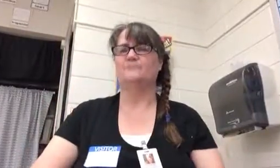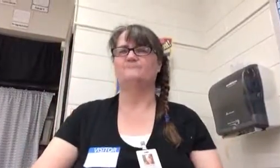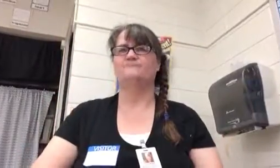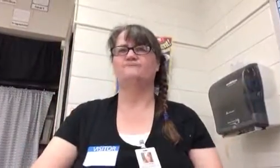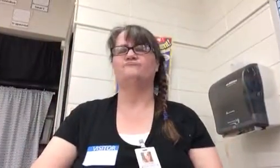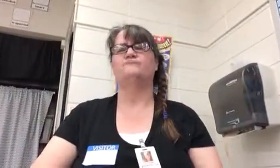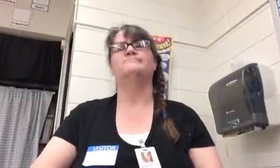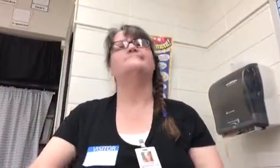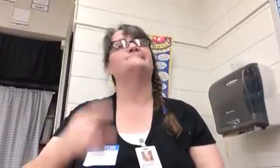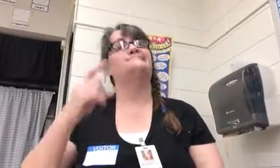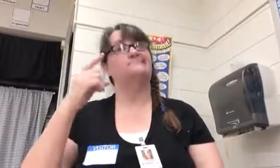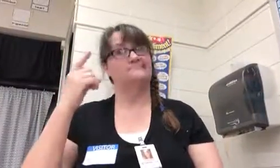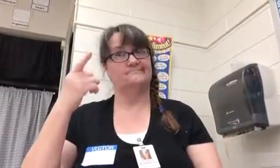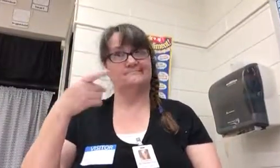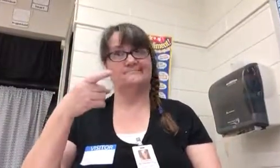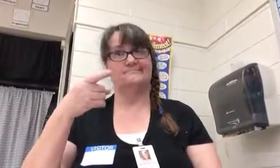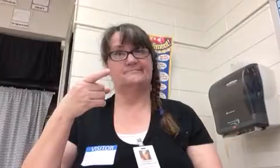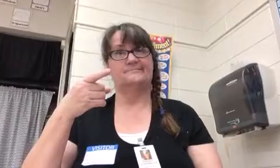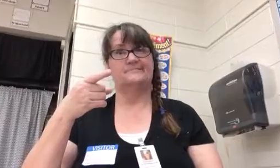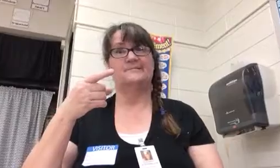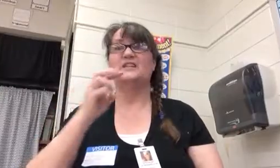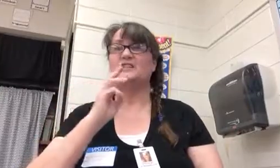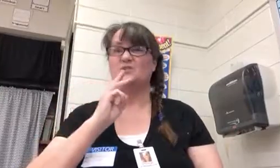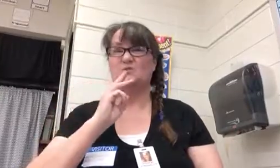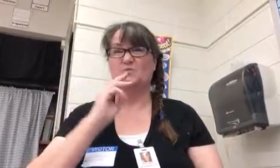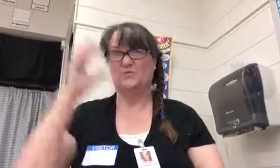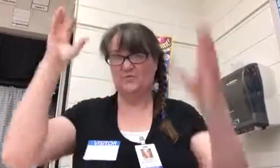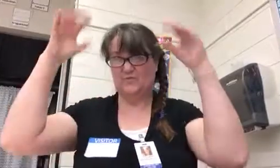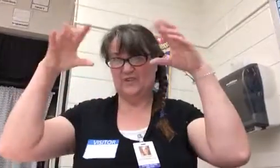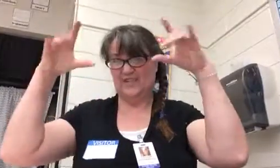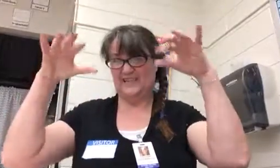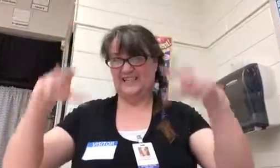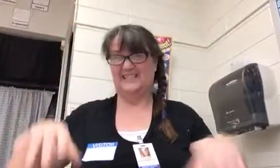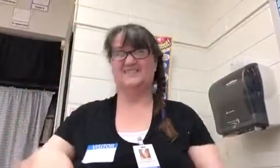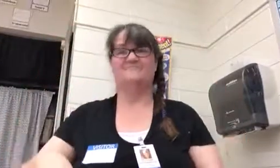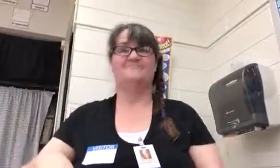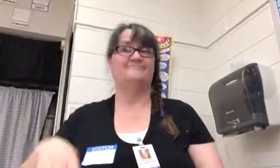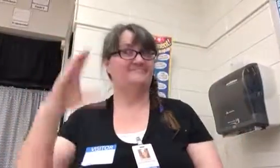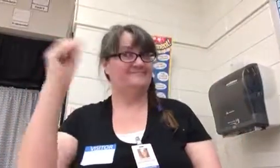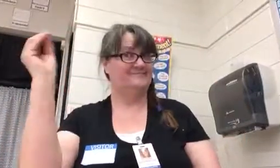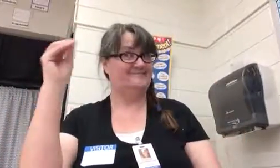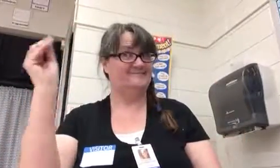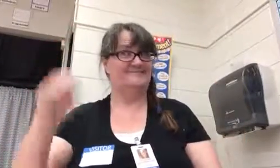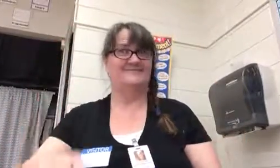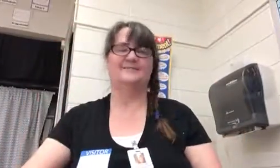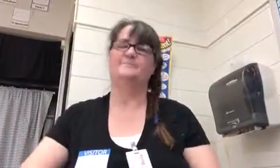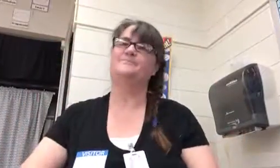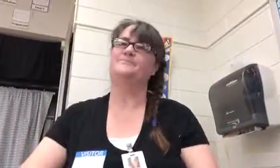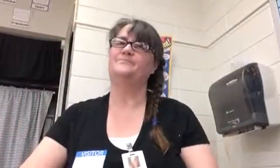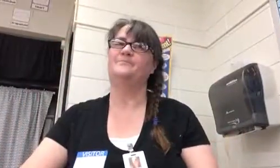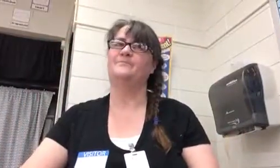it? It is Thursday. I think I need to get new markers. These markers are starting to run